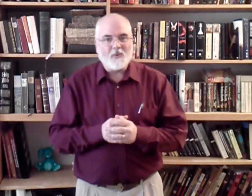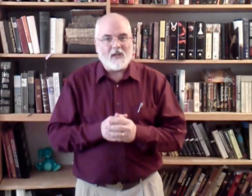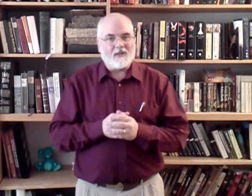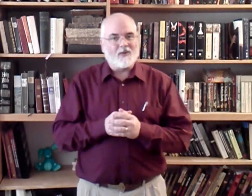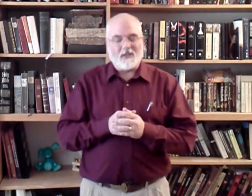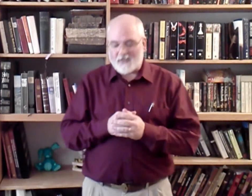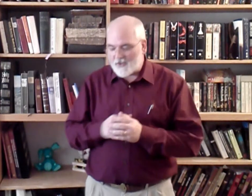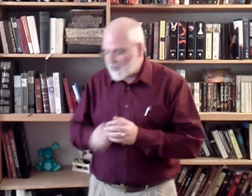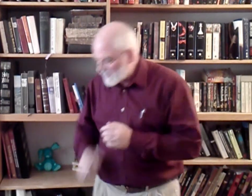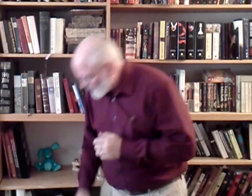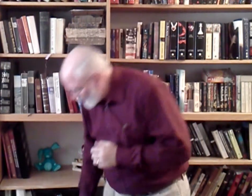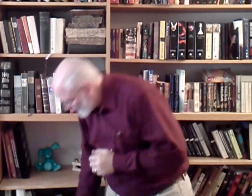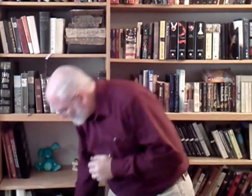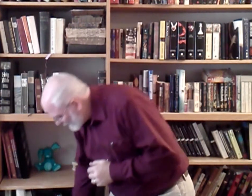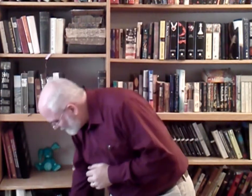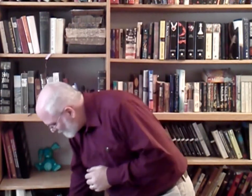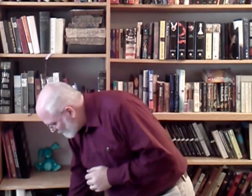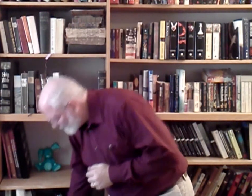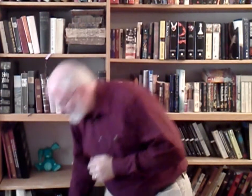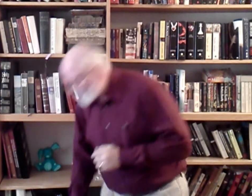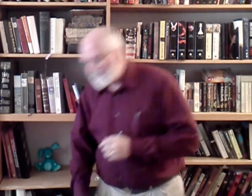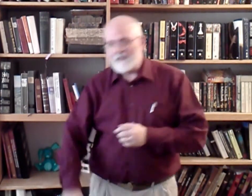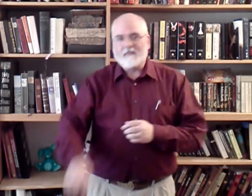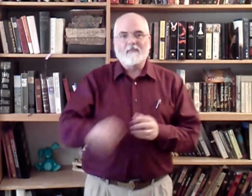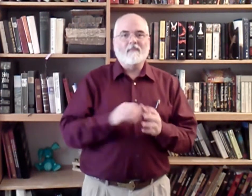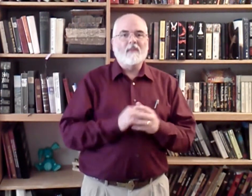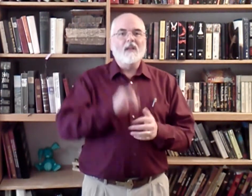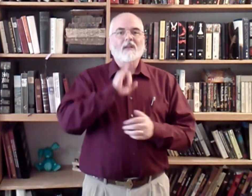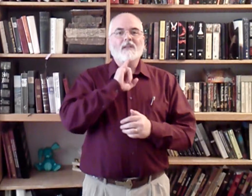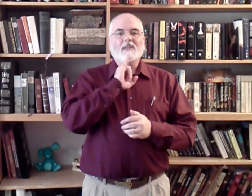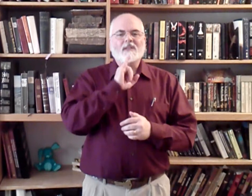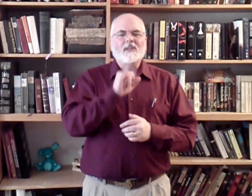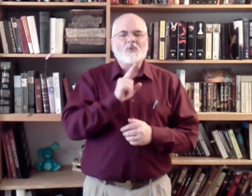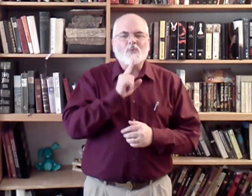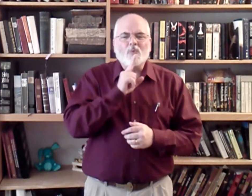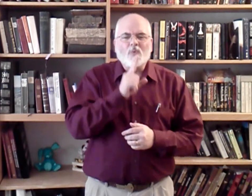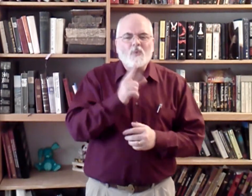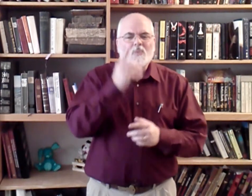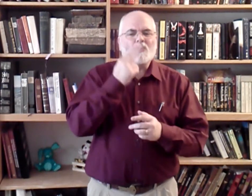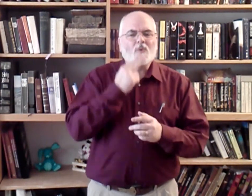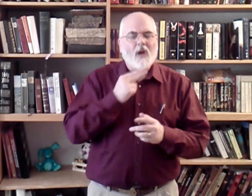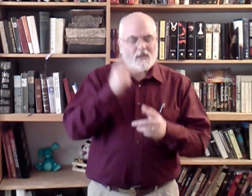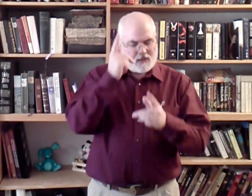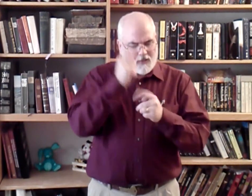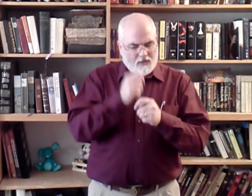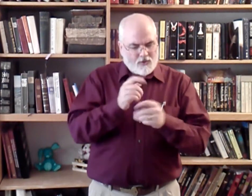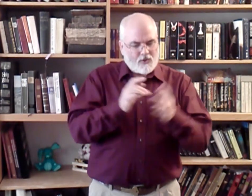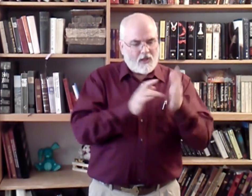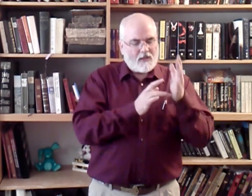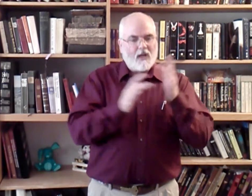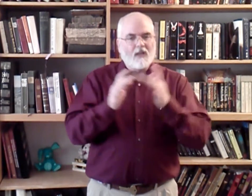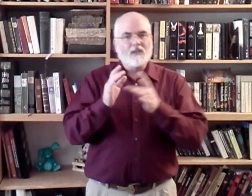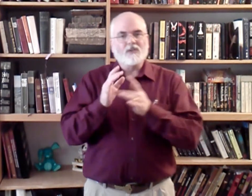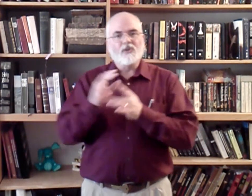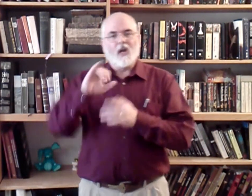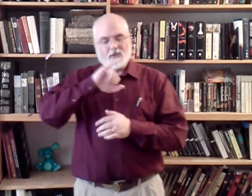sweet to trust in Jesus." "'Tis so sweet to trust in Jesus, just